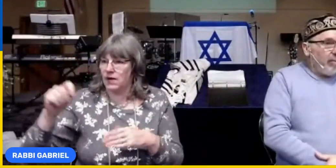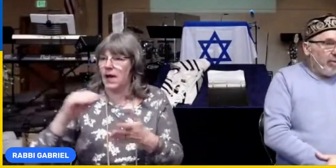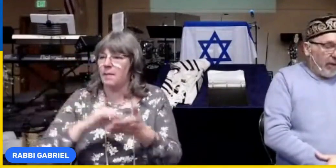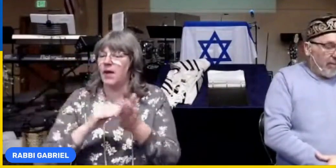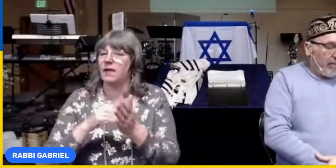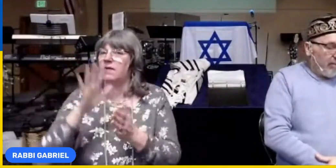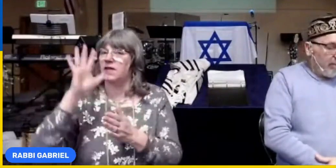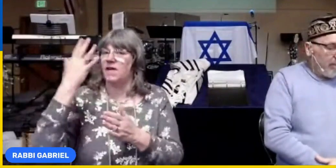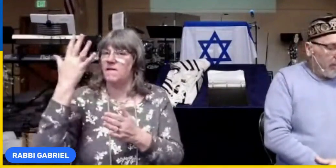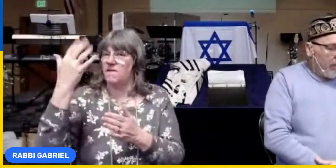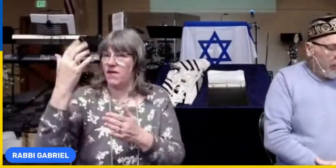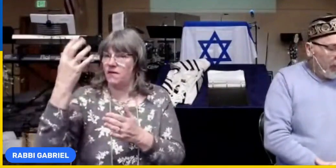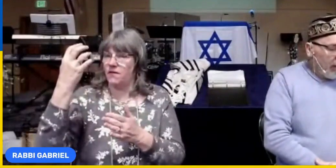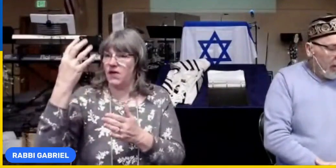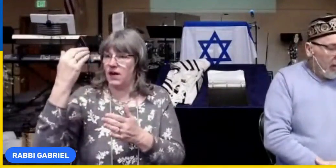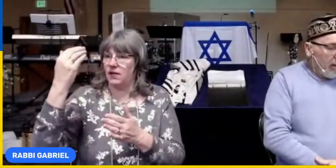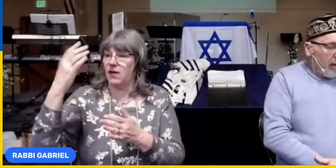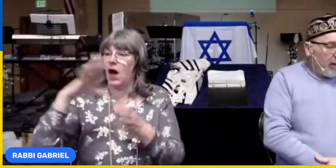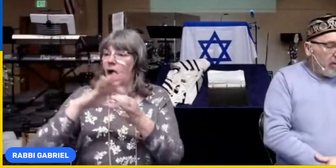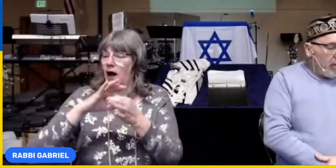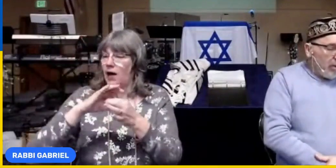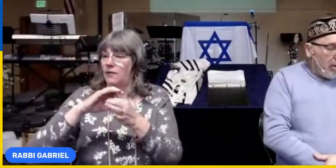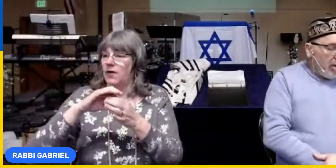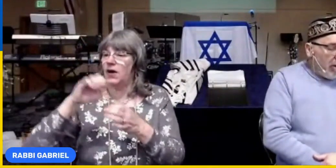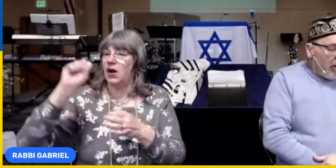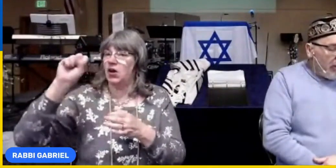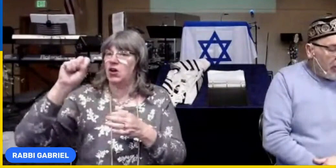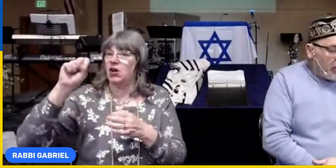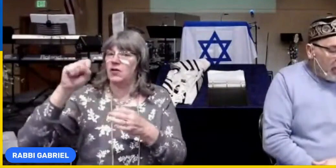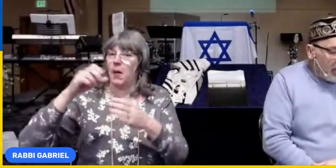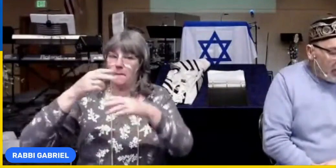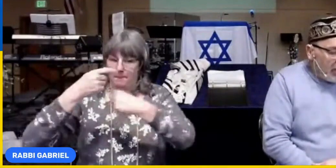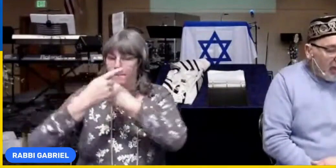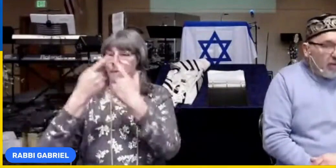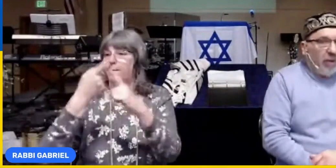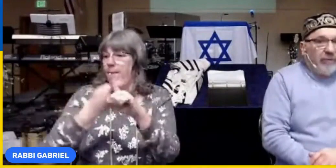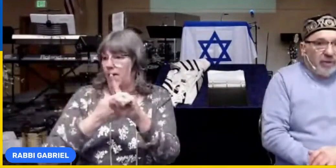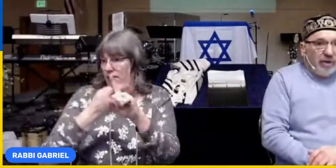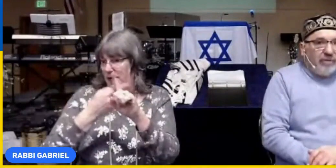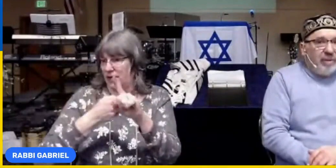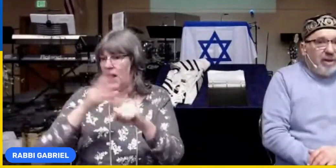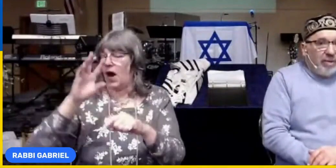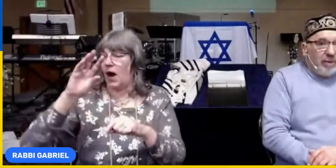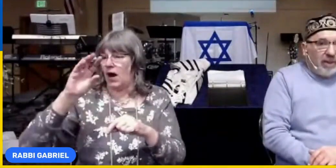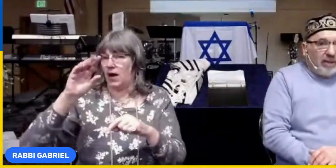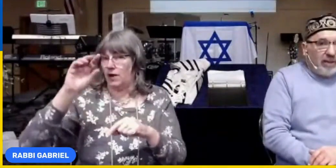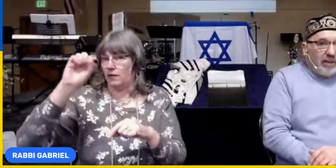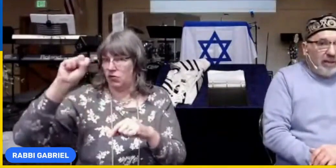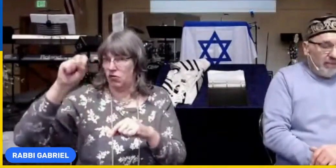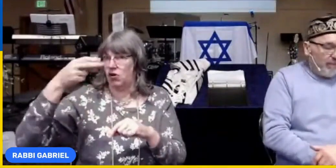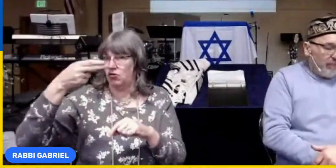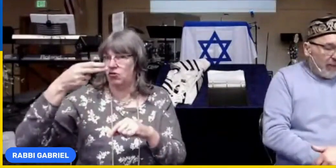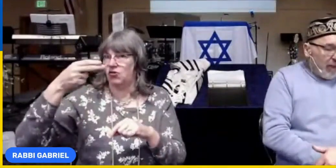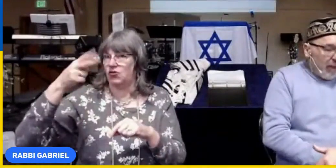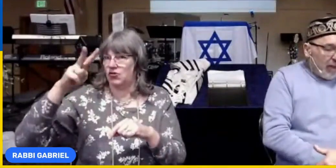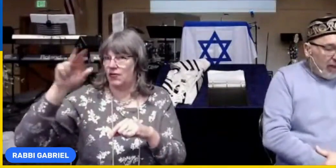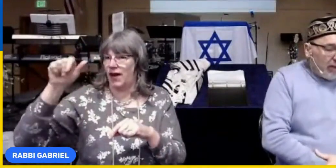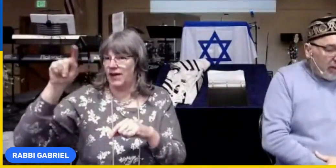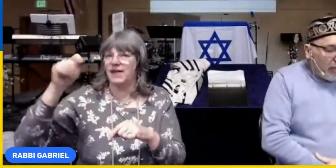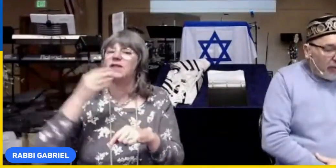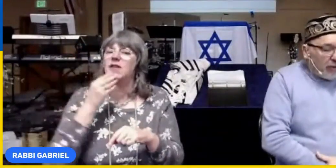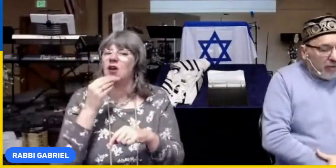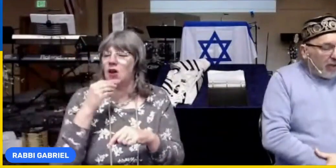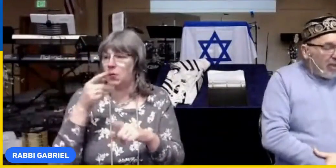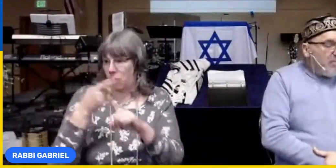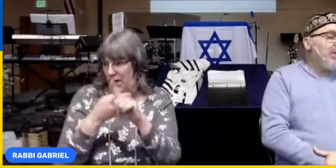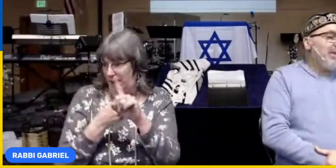of February. It's the new year of the trees. So if you're not familiar with it,